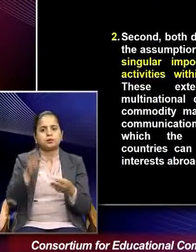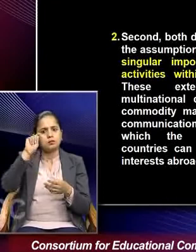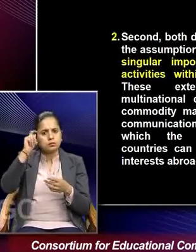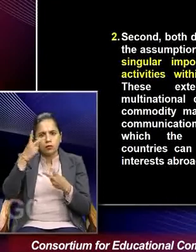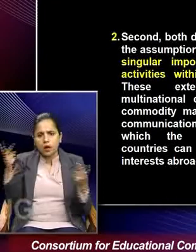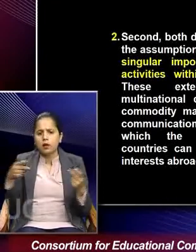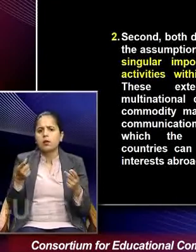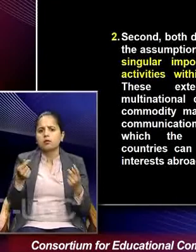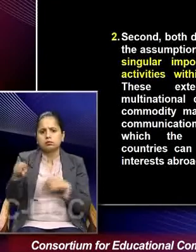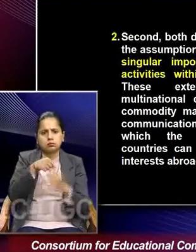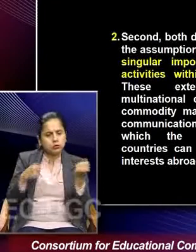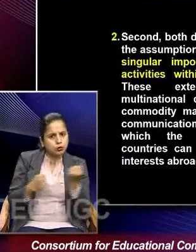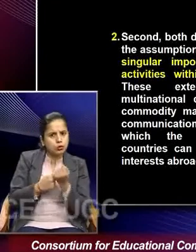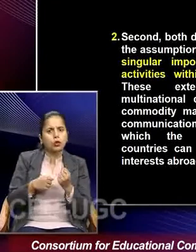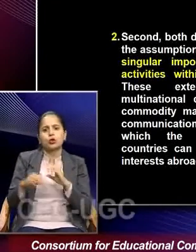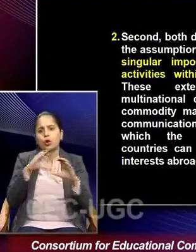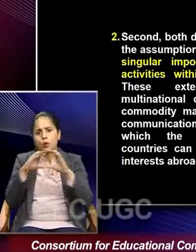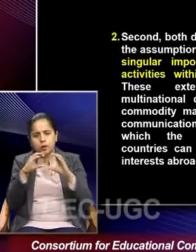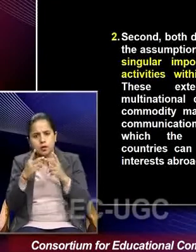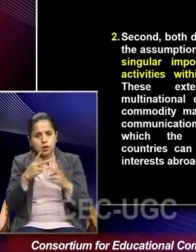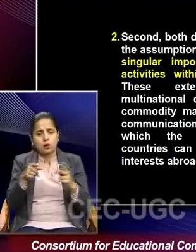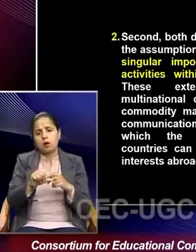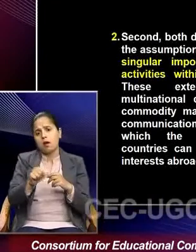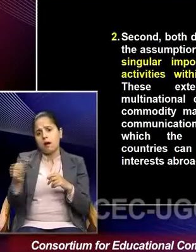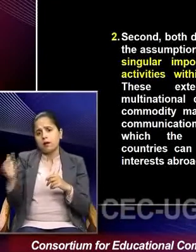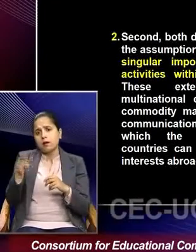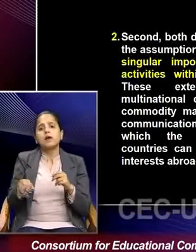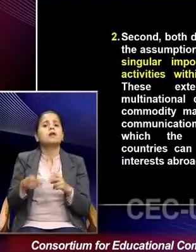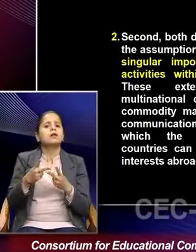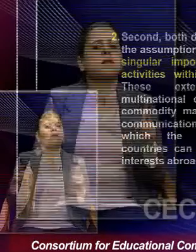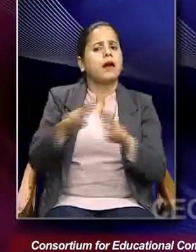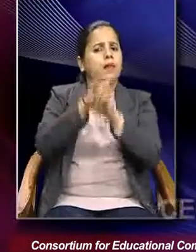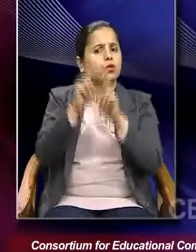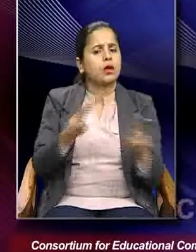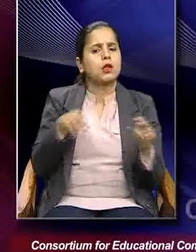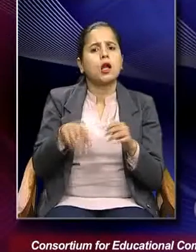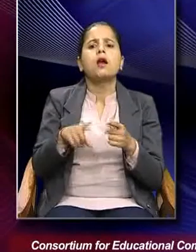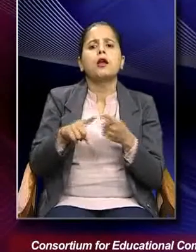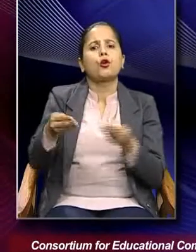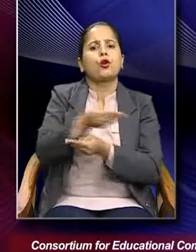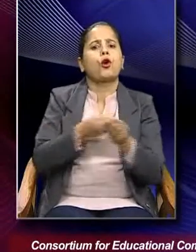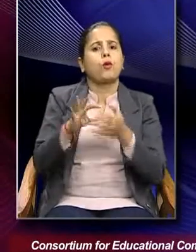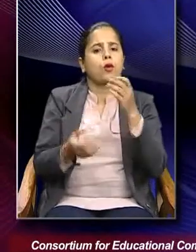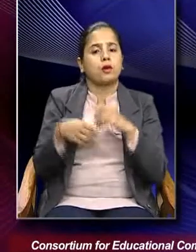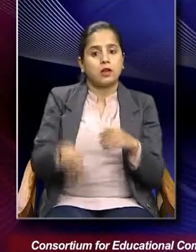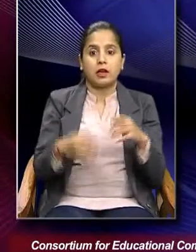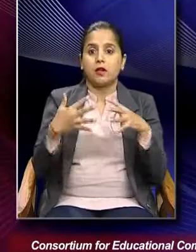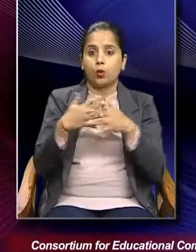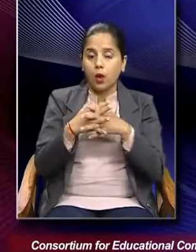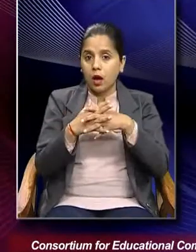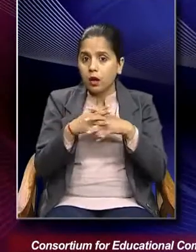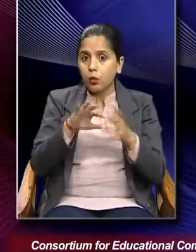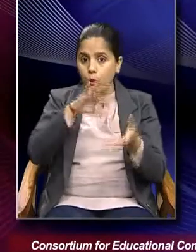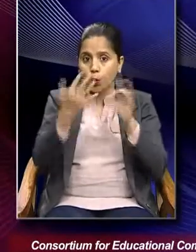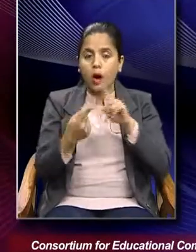communications, etc. Apart from that, there are different international economic organizations like World Trade Organizations,